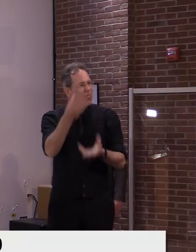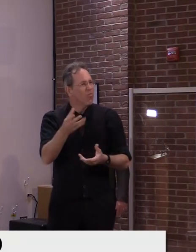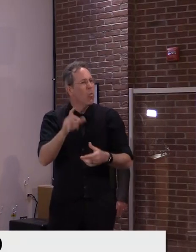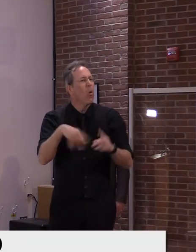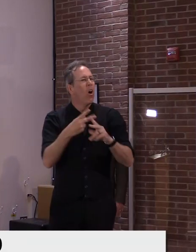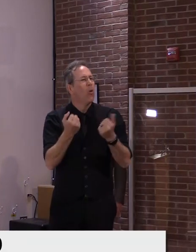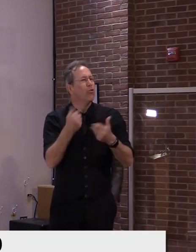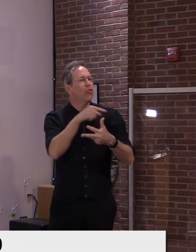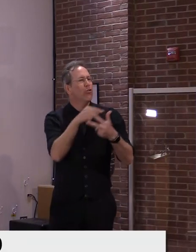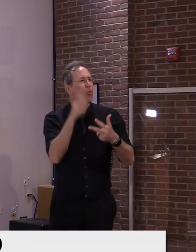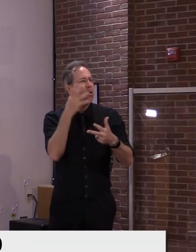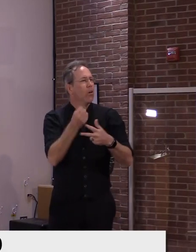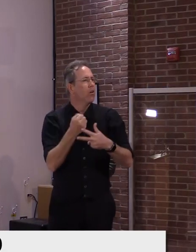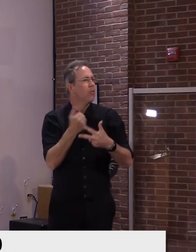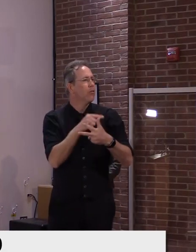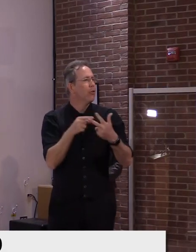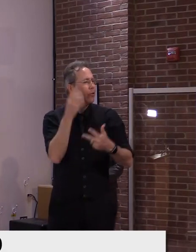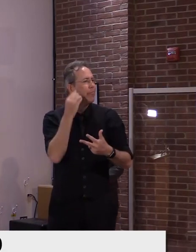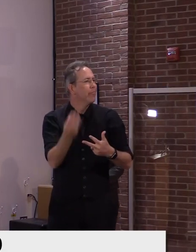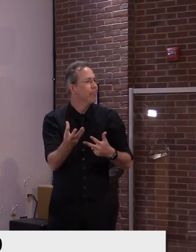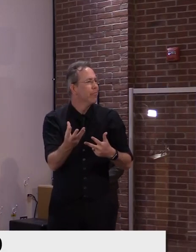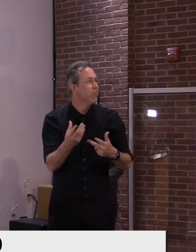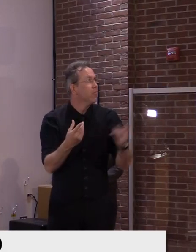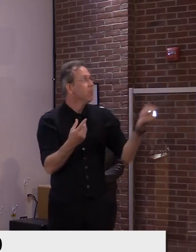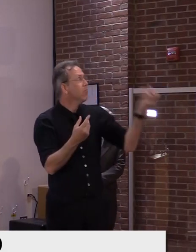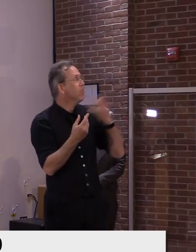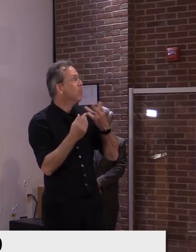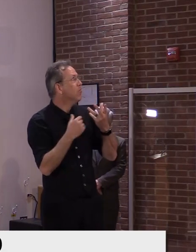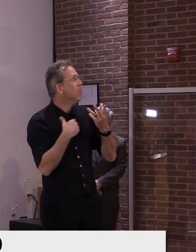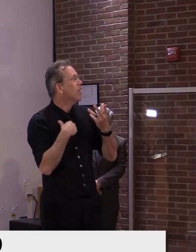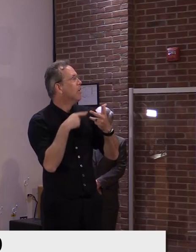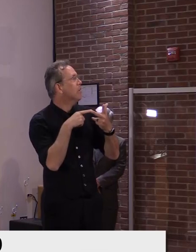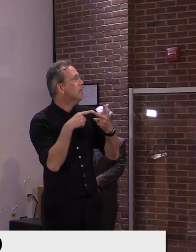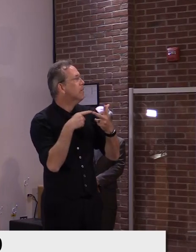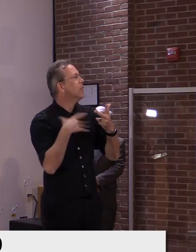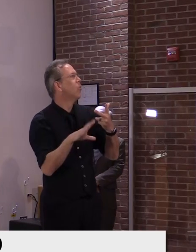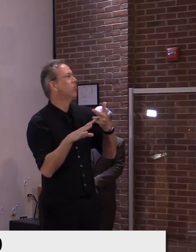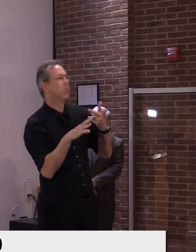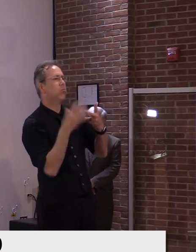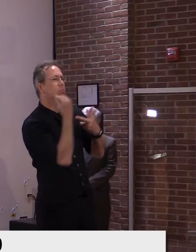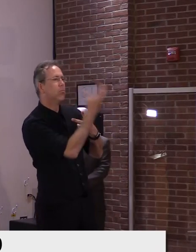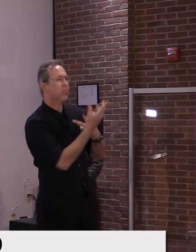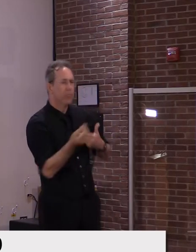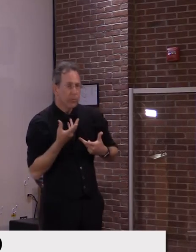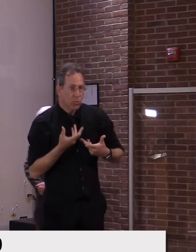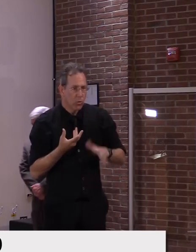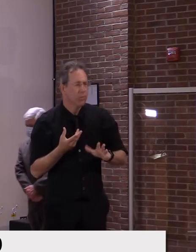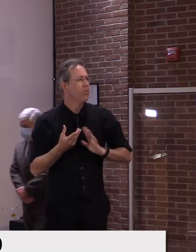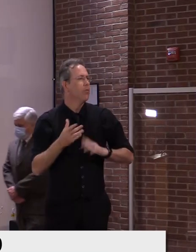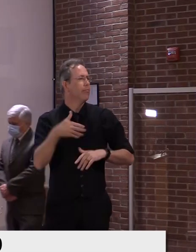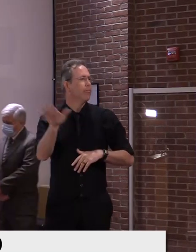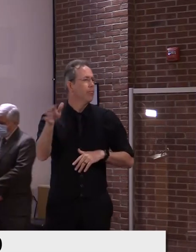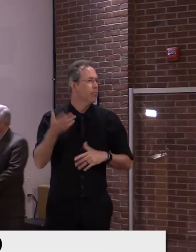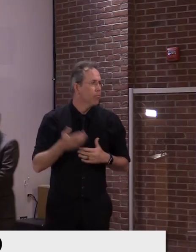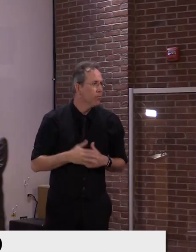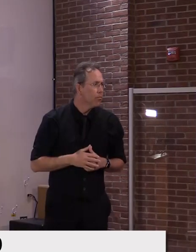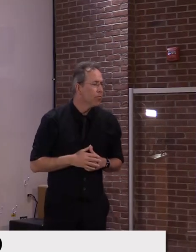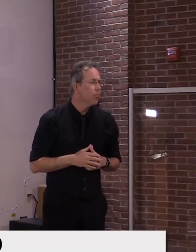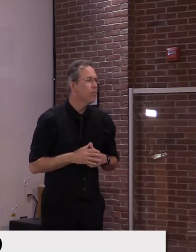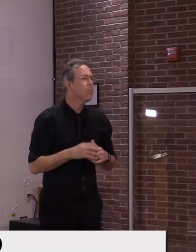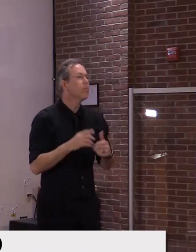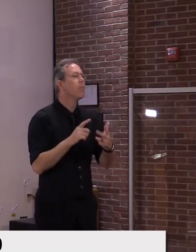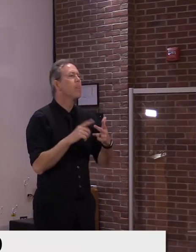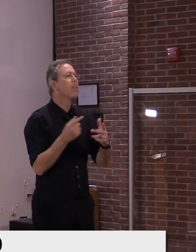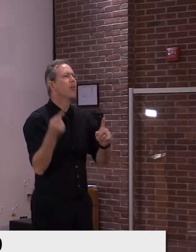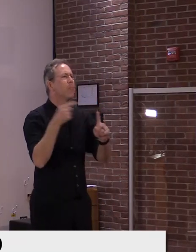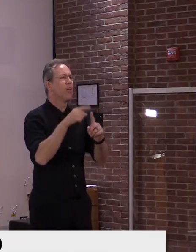Mike, these kind of blood clots, this is very serious illness. So I would suspect these